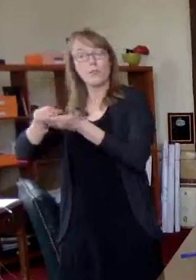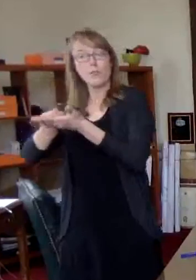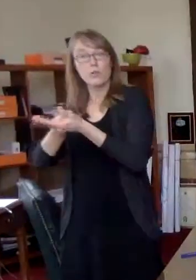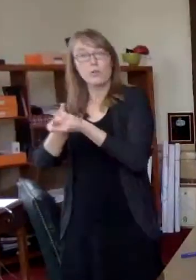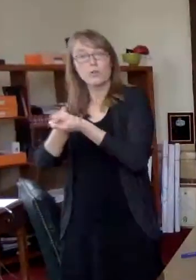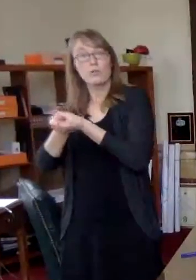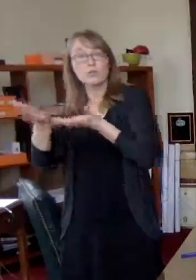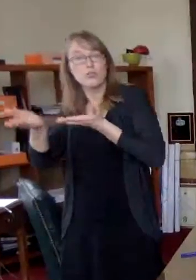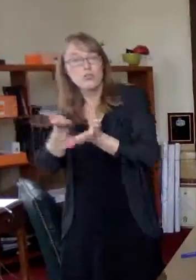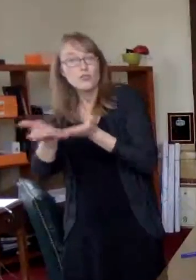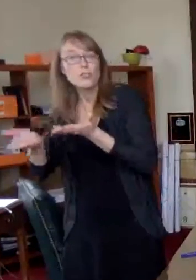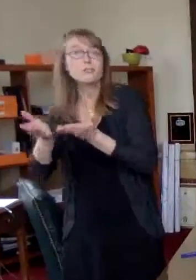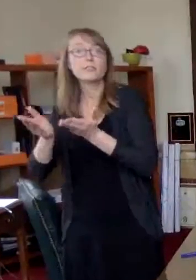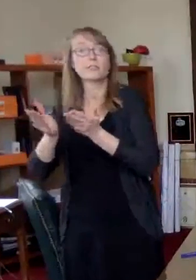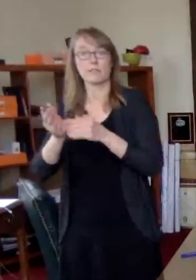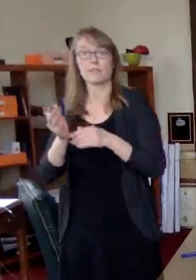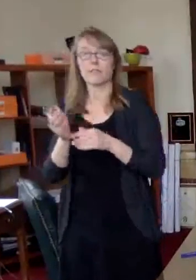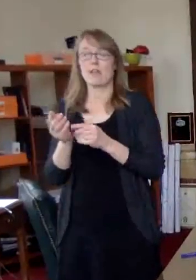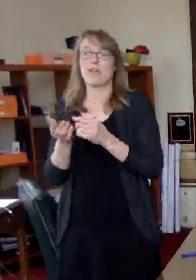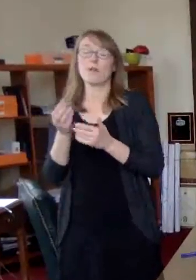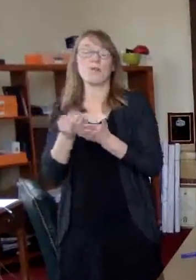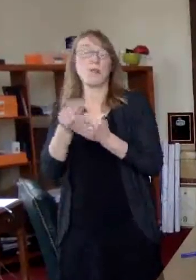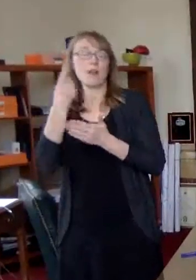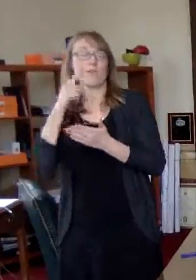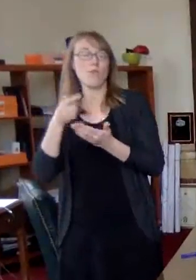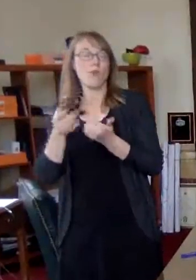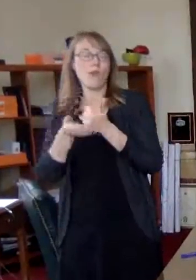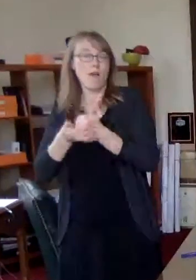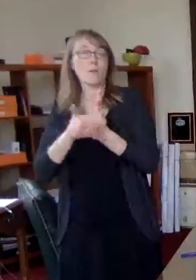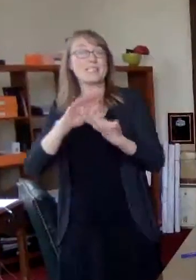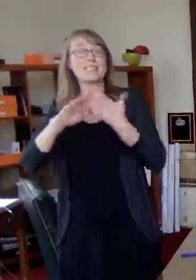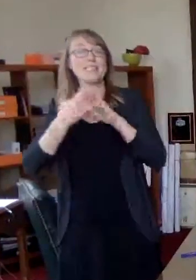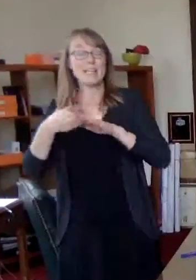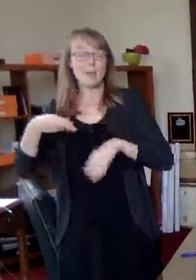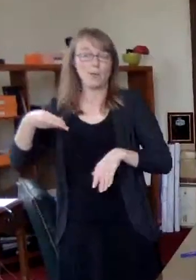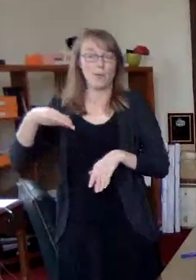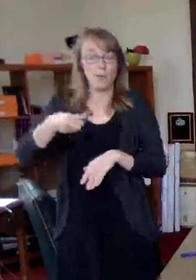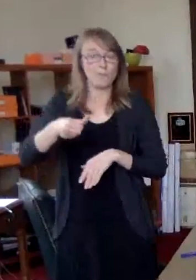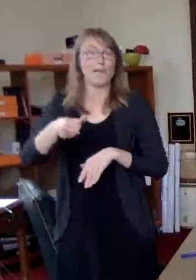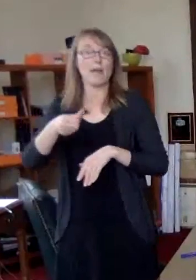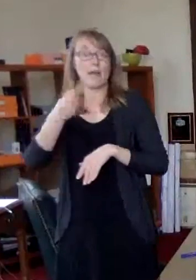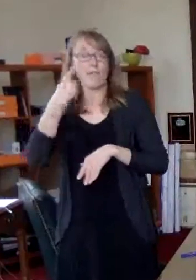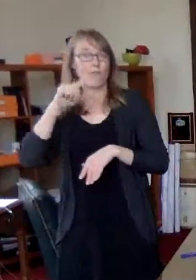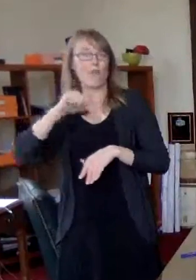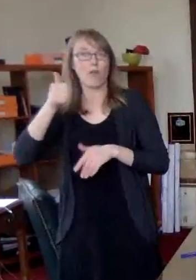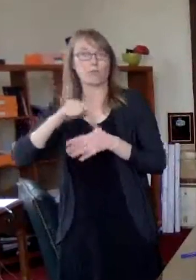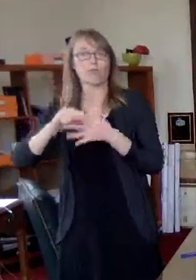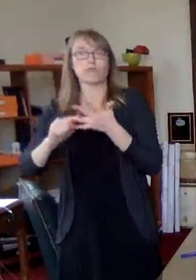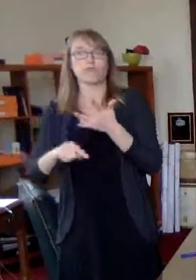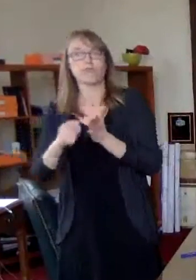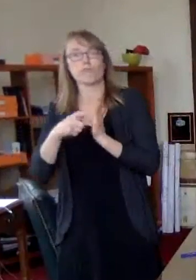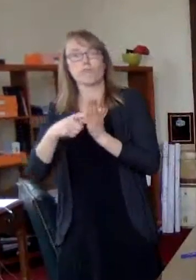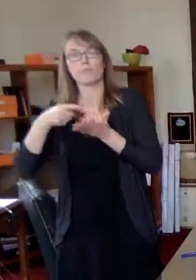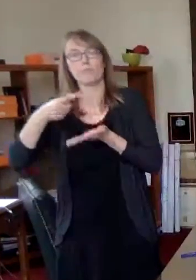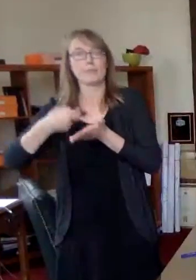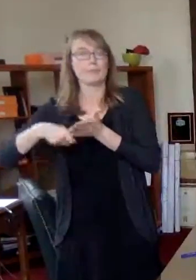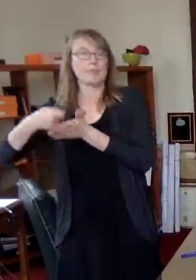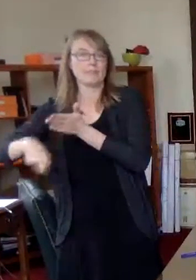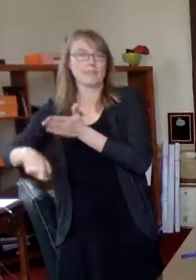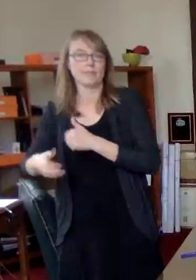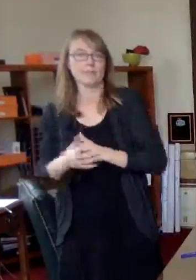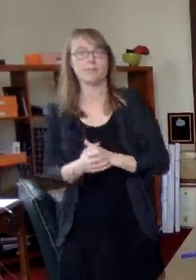the extraordinary expenses that we've incurred so far. We have a couple of questions that are all tied into